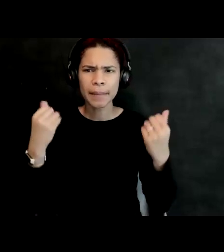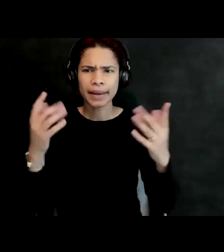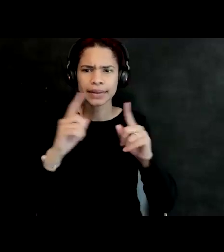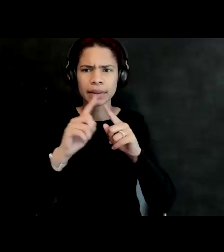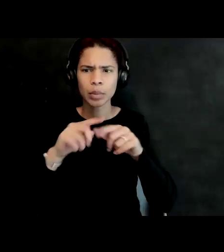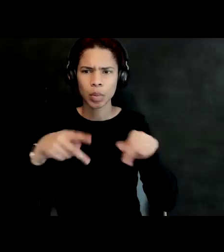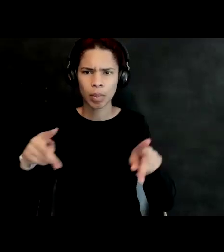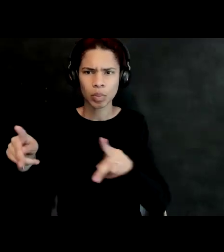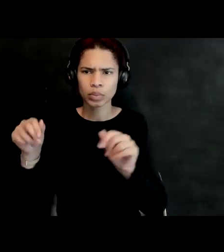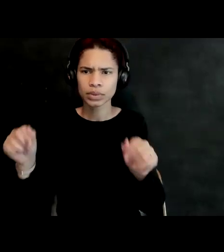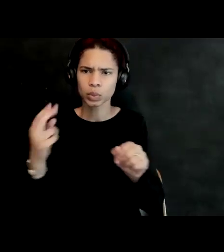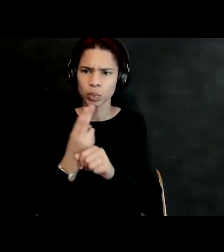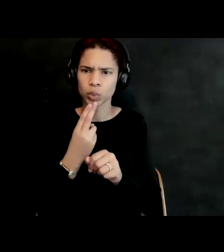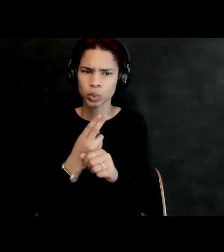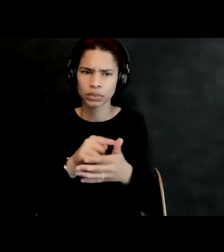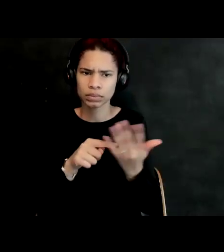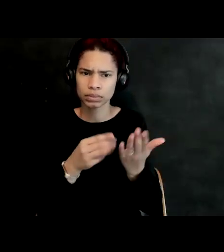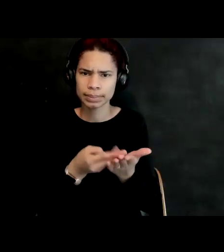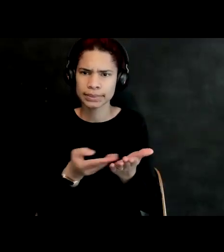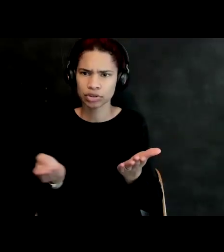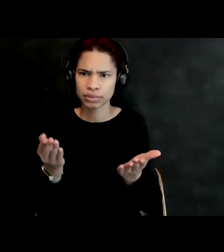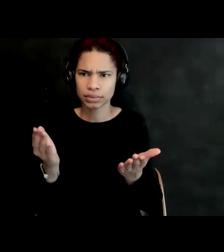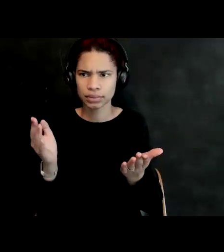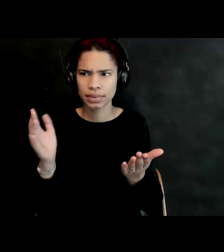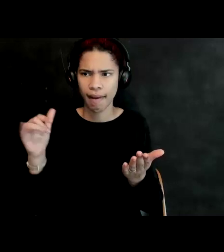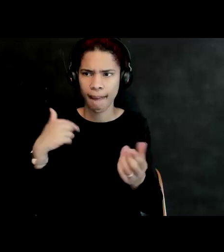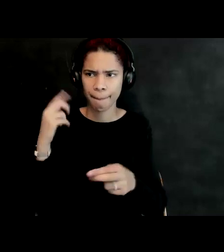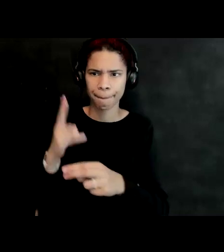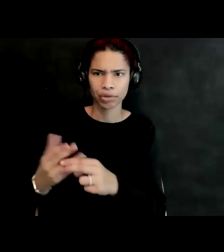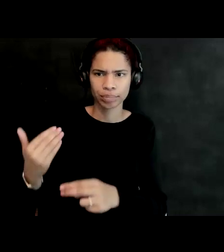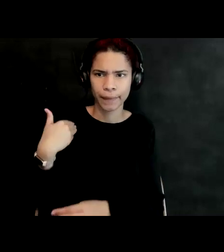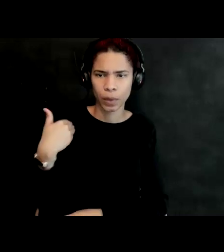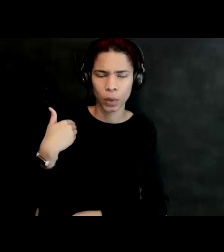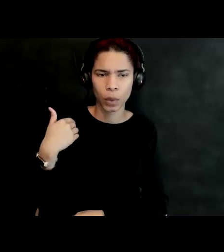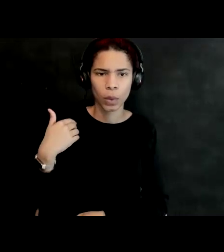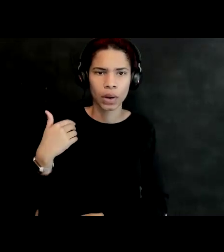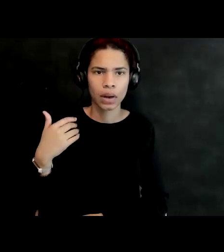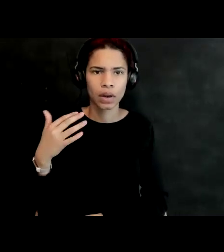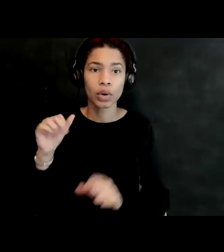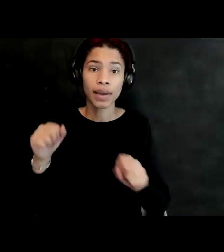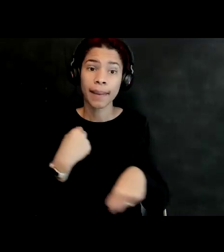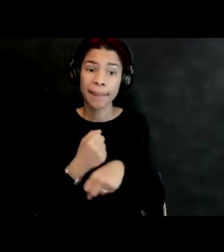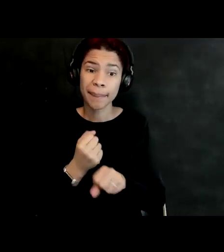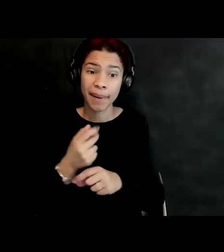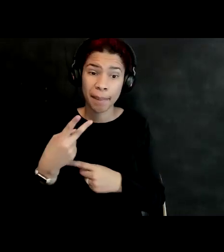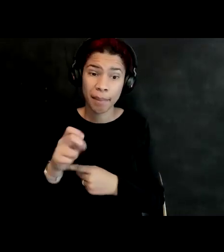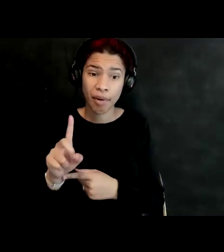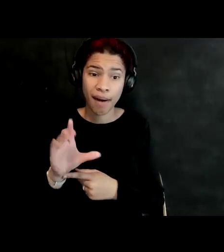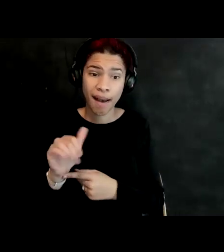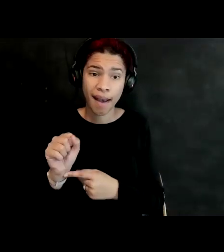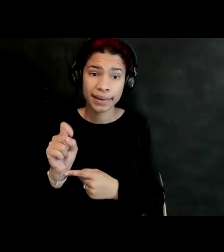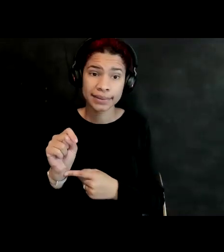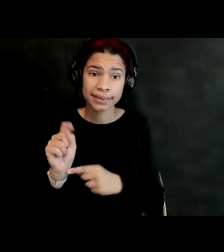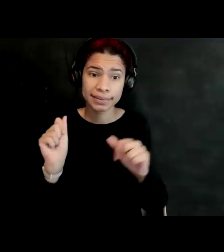these materials to expand. Like I talked about before, you can create a podcast. You